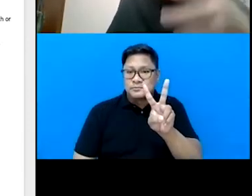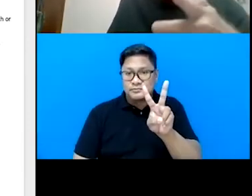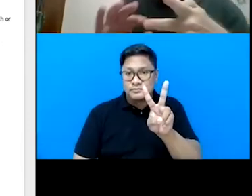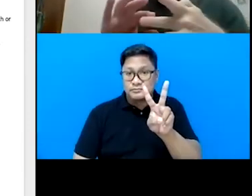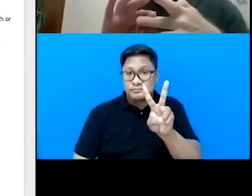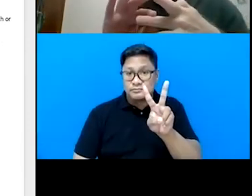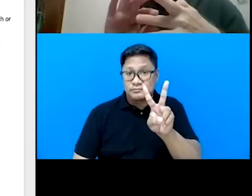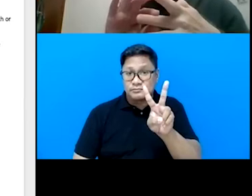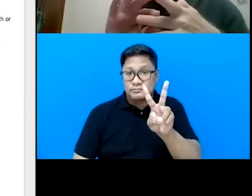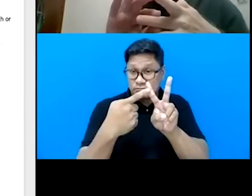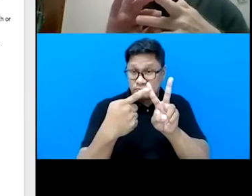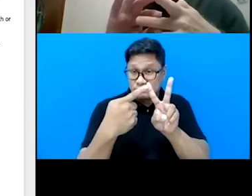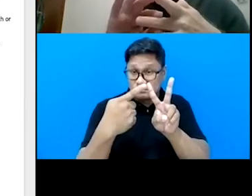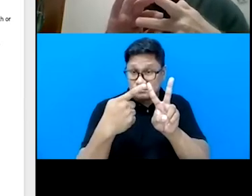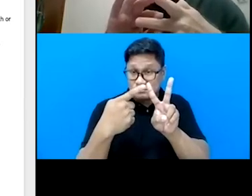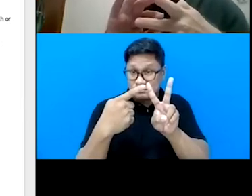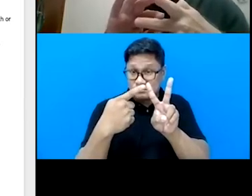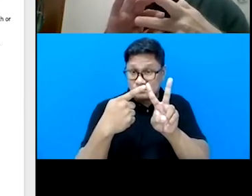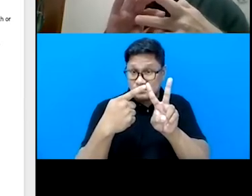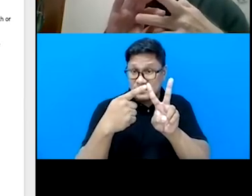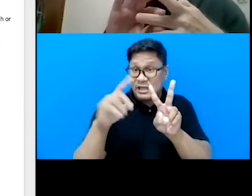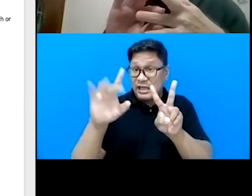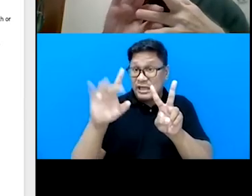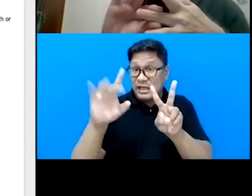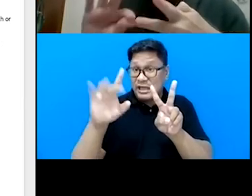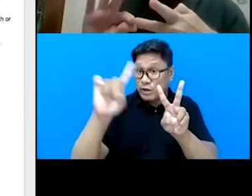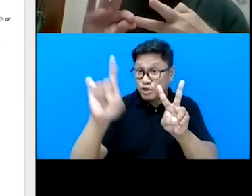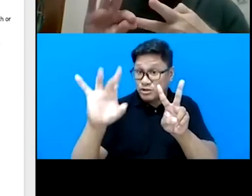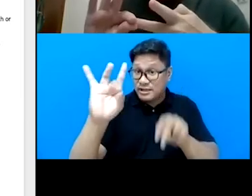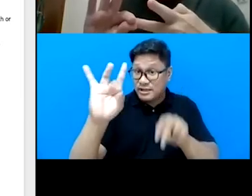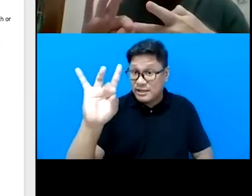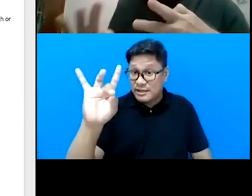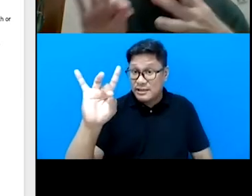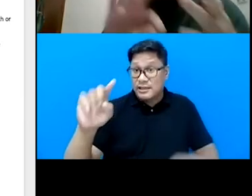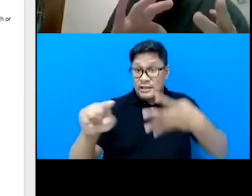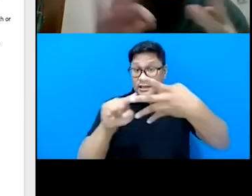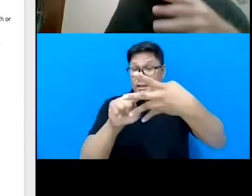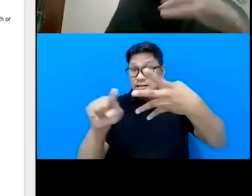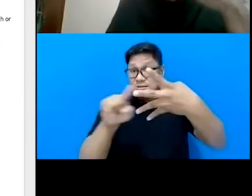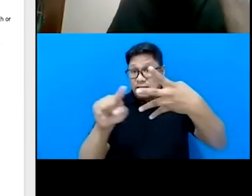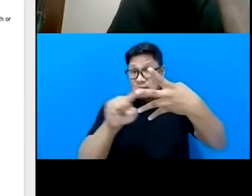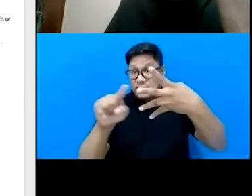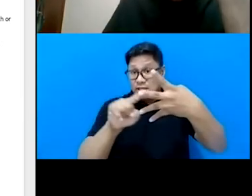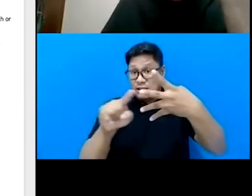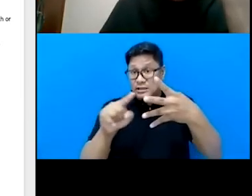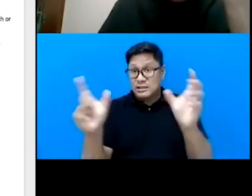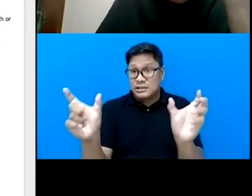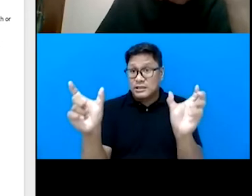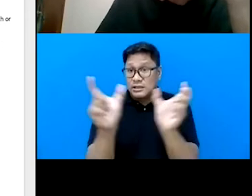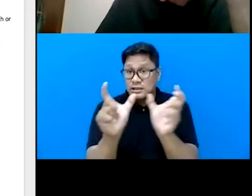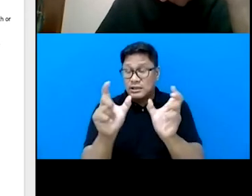Does, in question 8, example 8, does second week go with Wednesday or does it go with